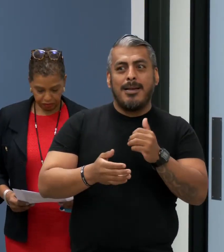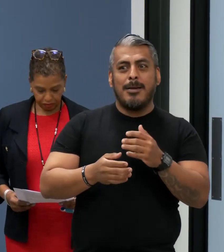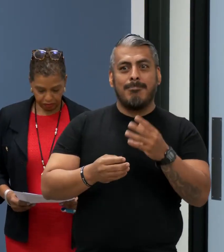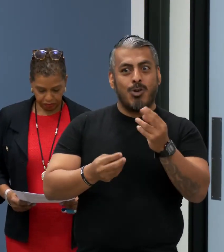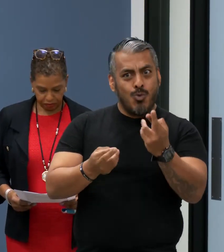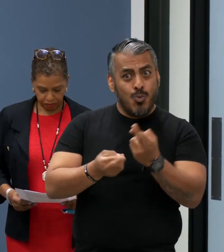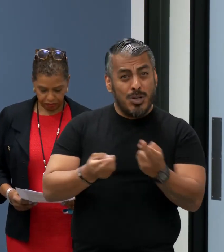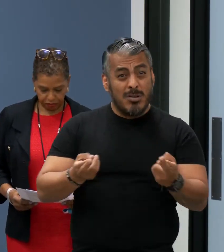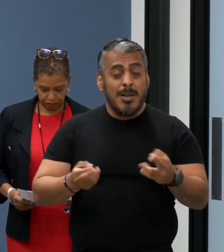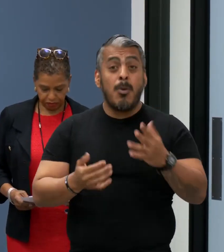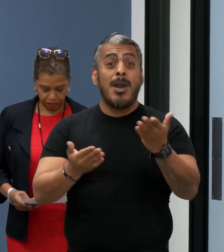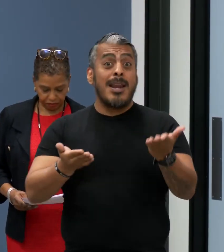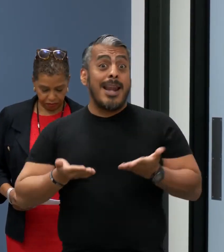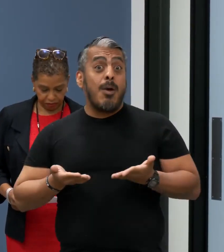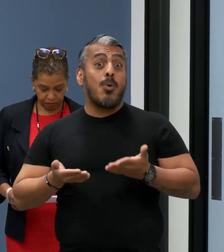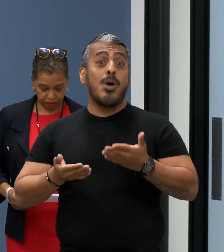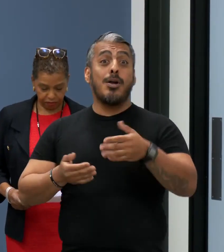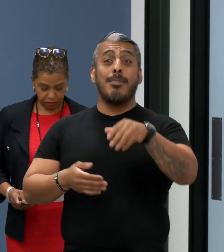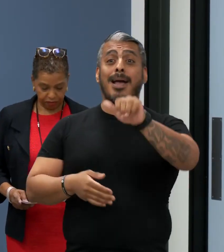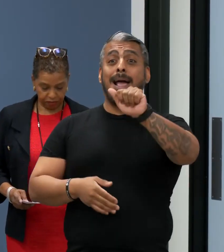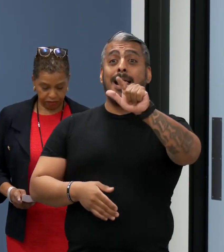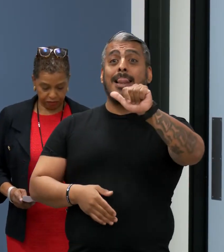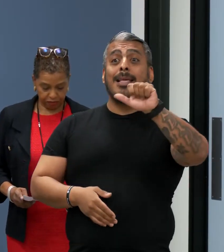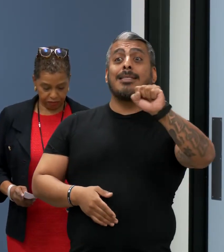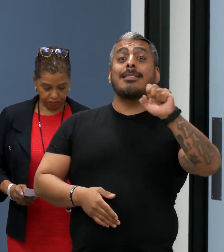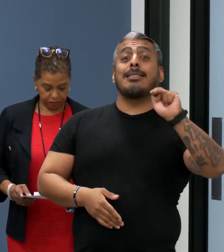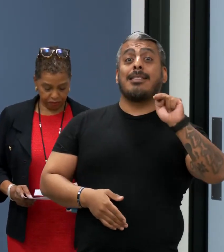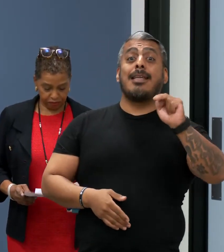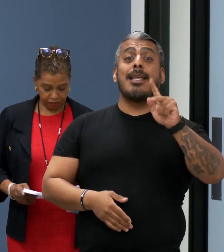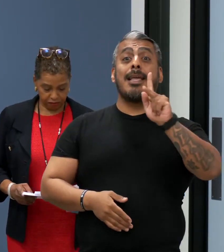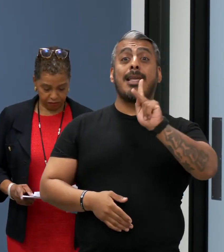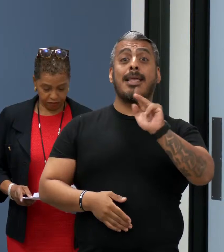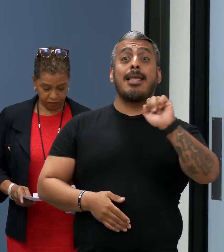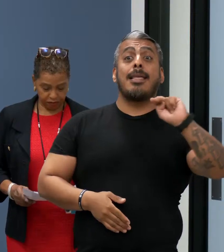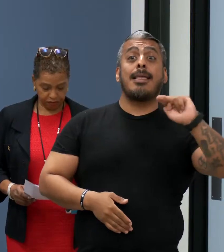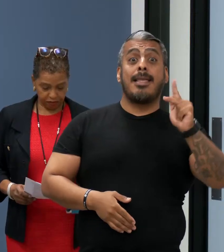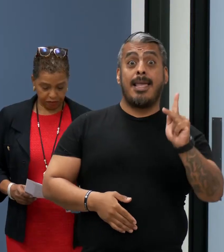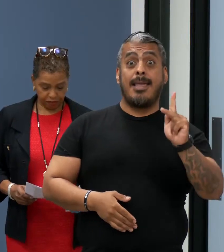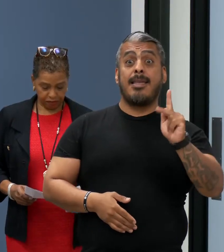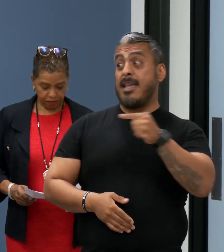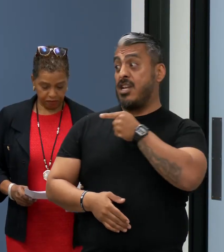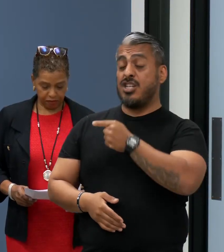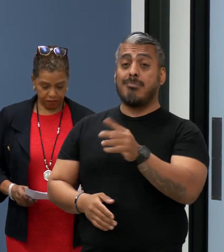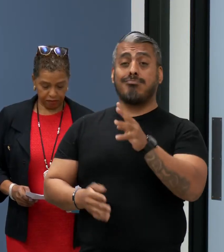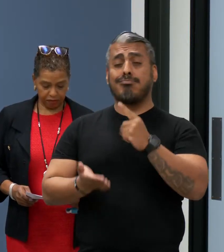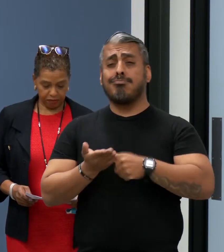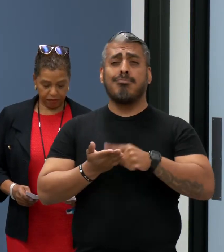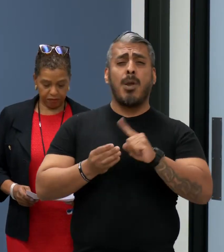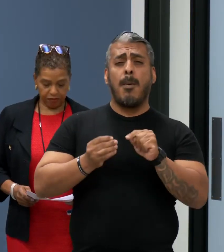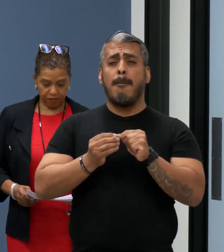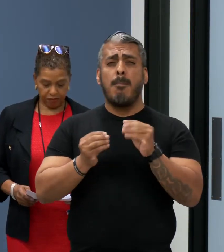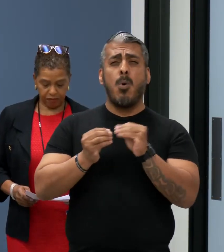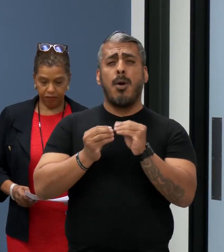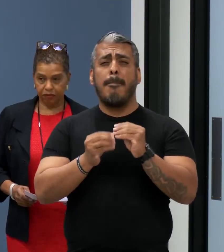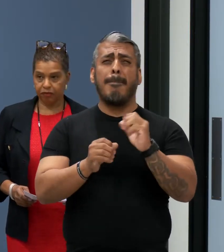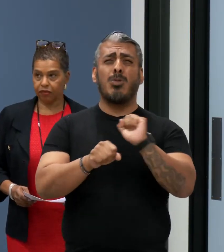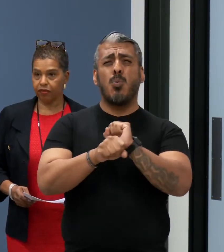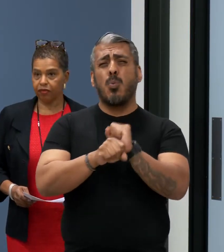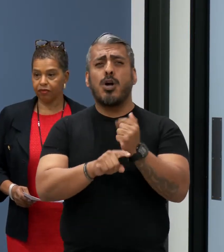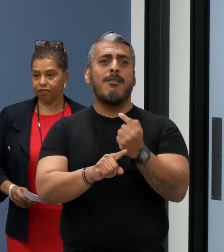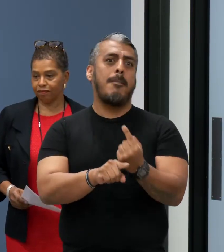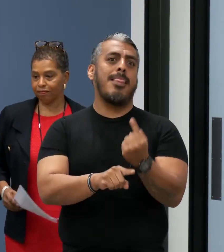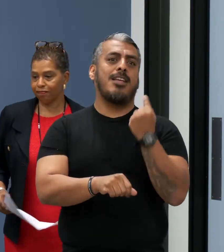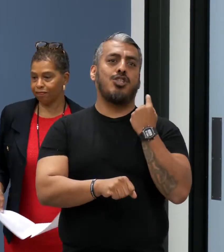to welcome Alison King, Director of the Health and Human Services, to the podium to talk a little bit more about the work we did from last January